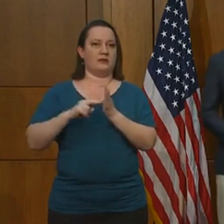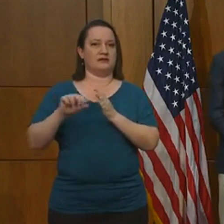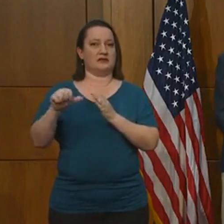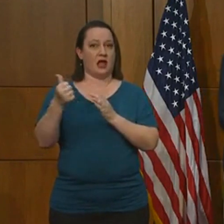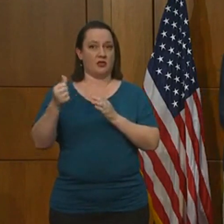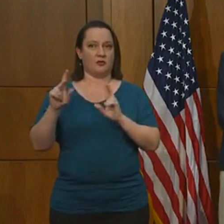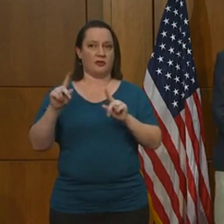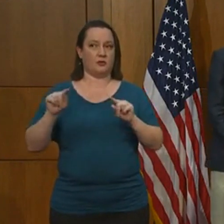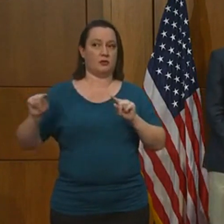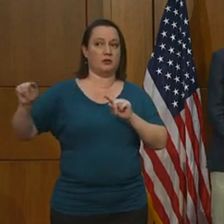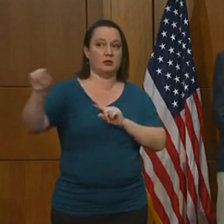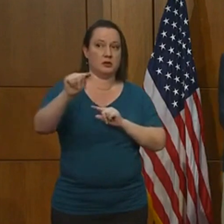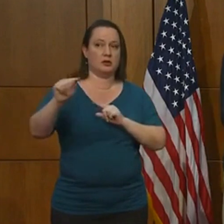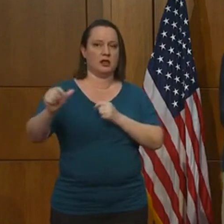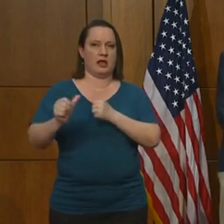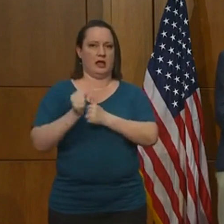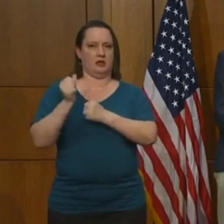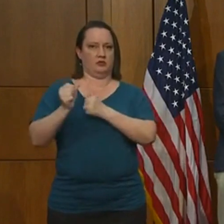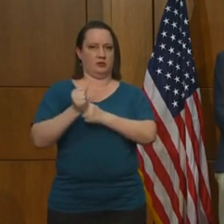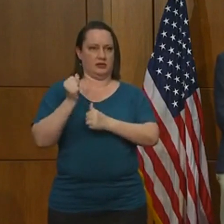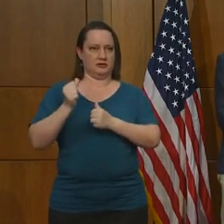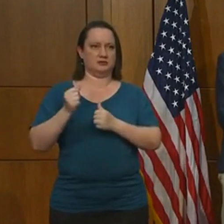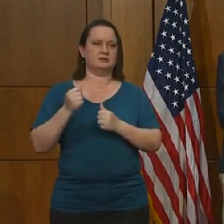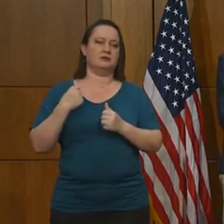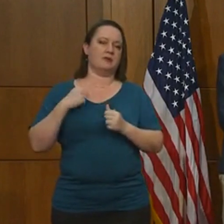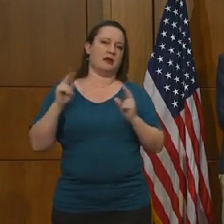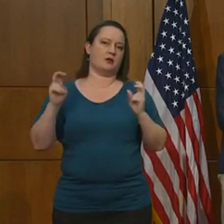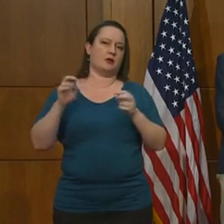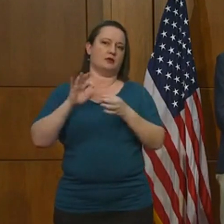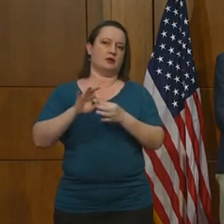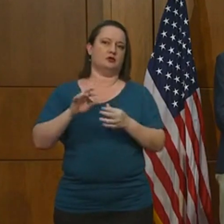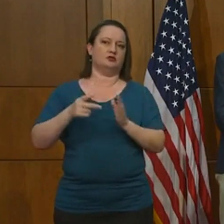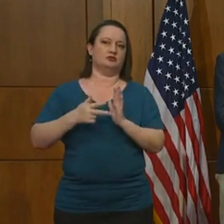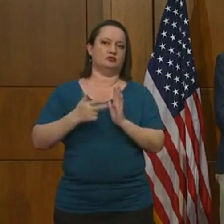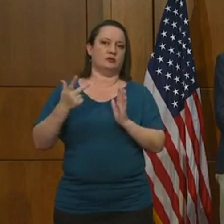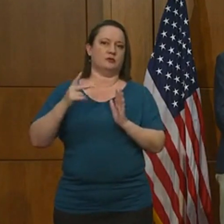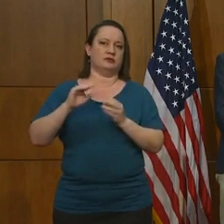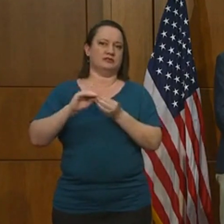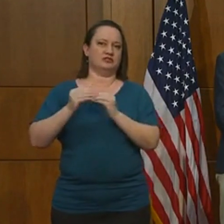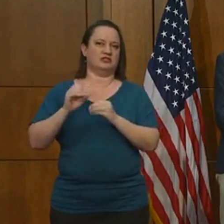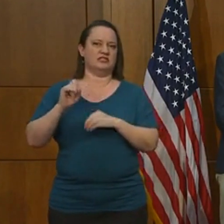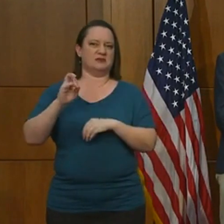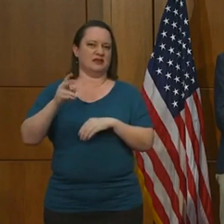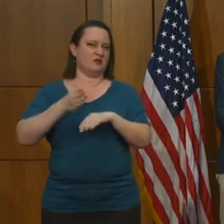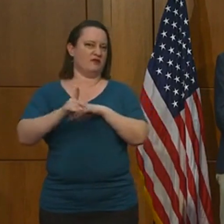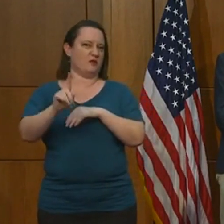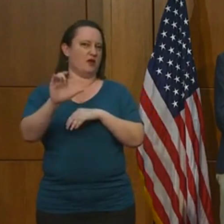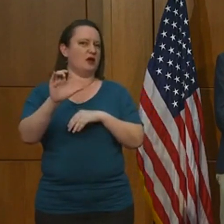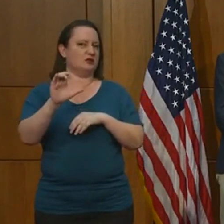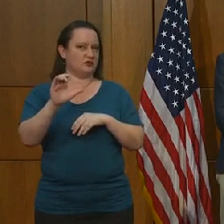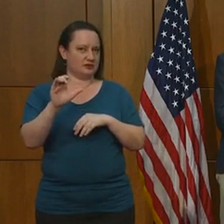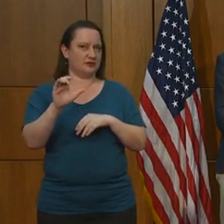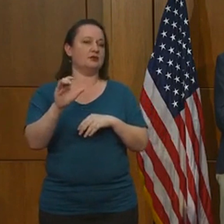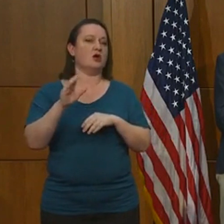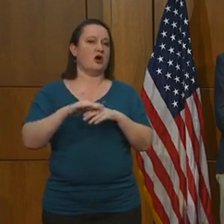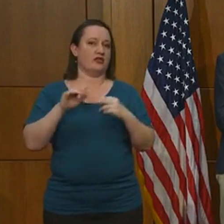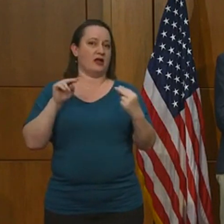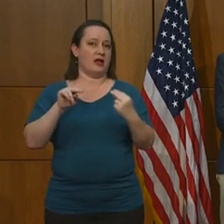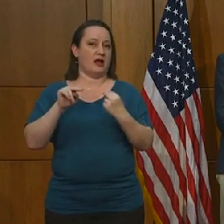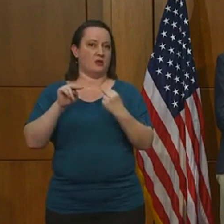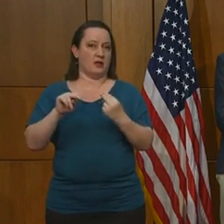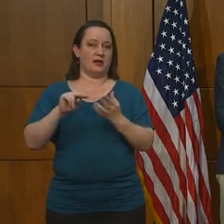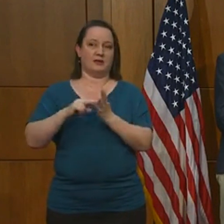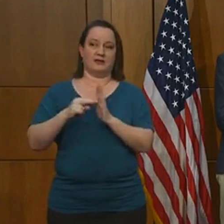question with respect to triple-digit speeds on our highways, and really an appropriate question for the eve of Friday of